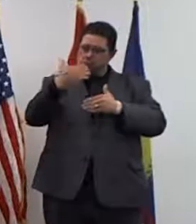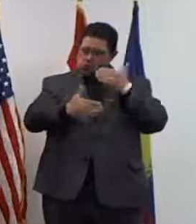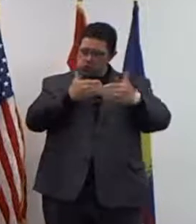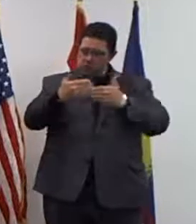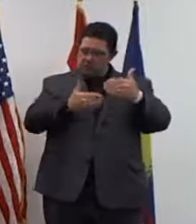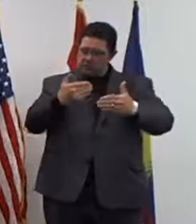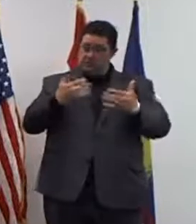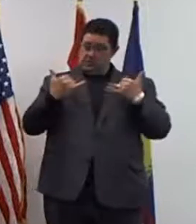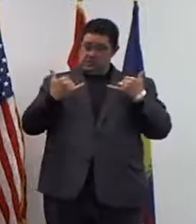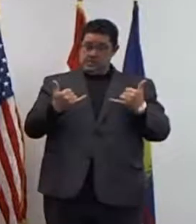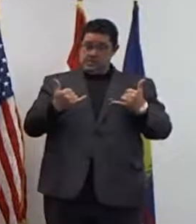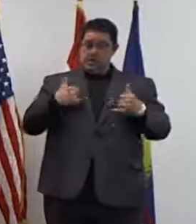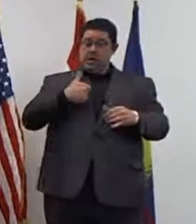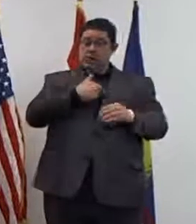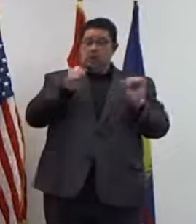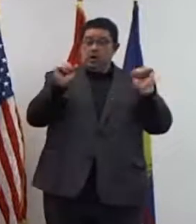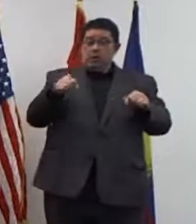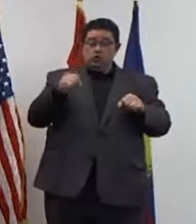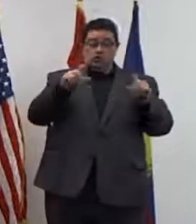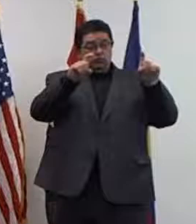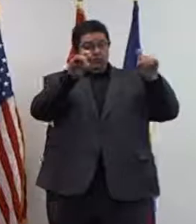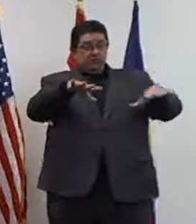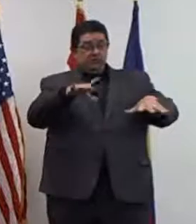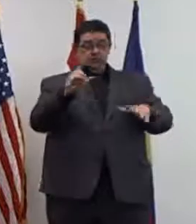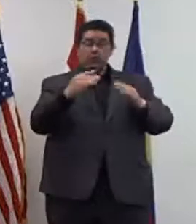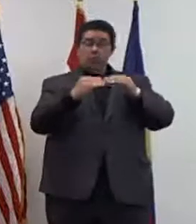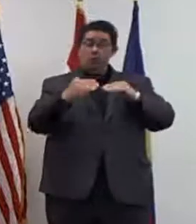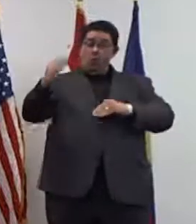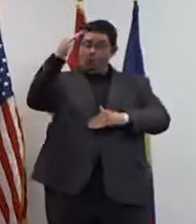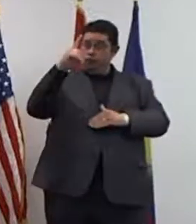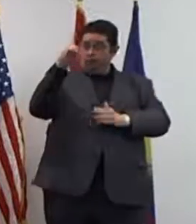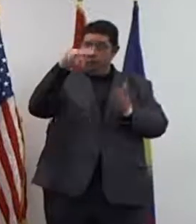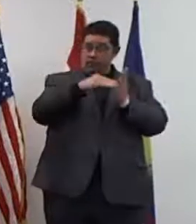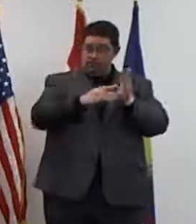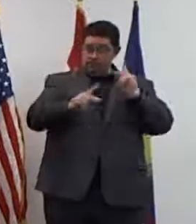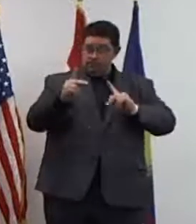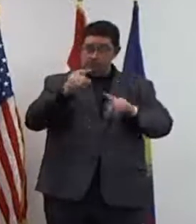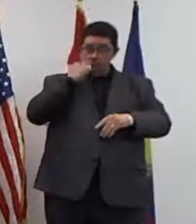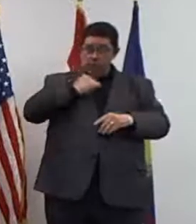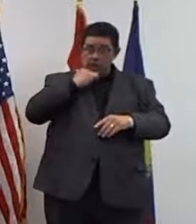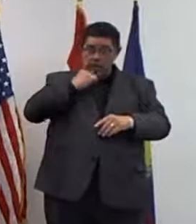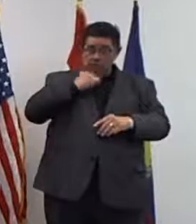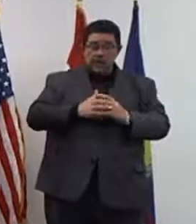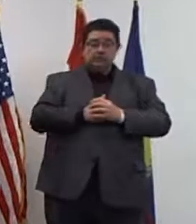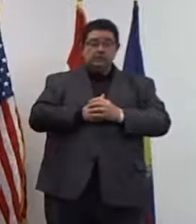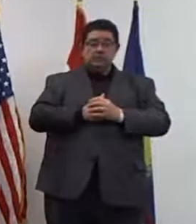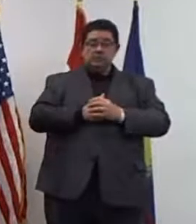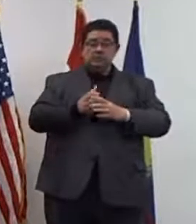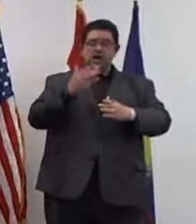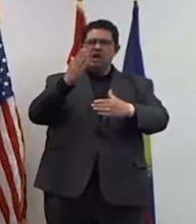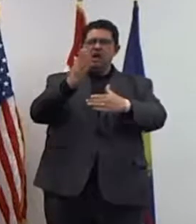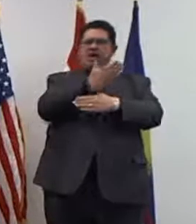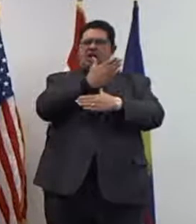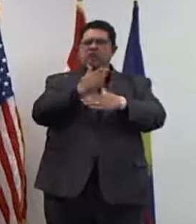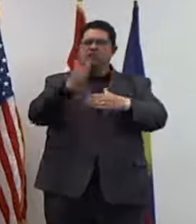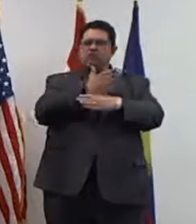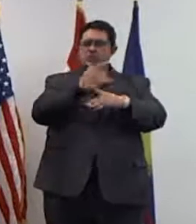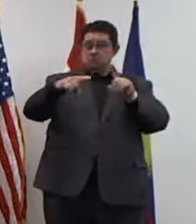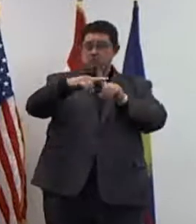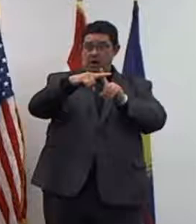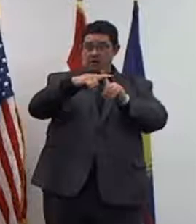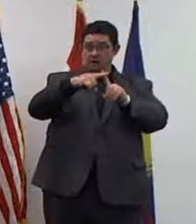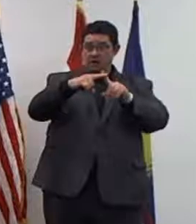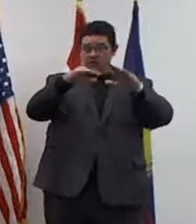more than 1,000 people daily. We have the average positivity rate, people who test positive, is down